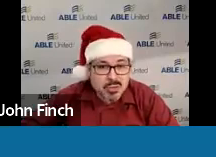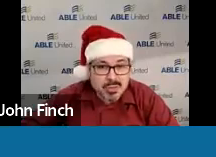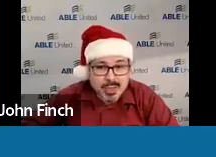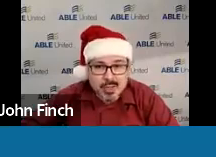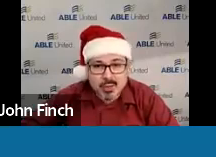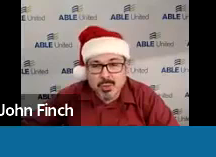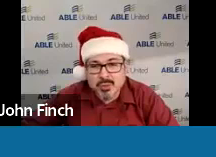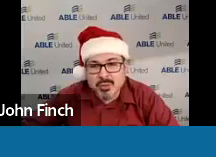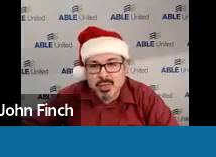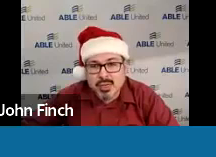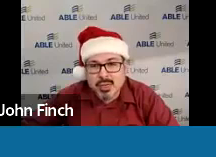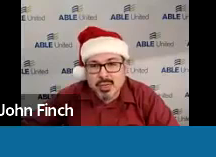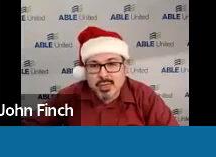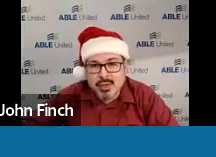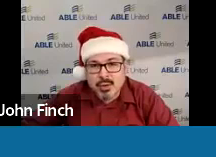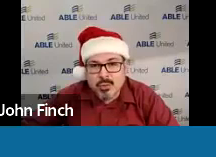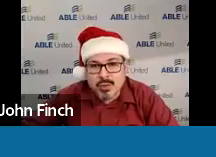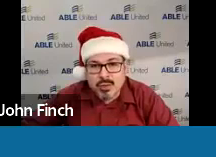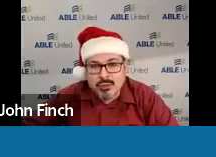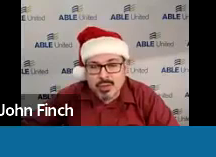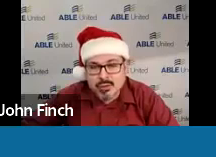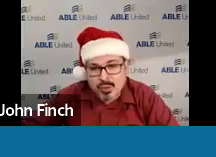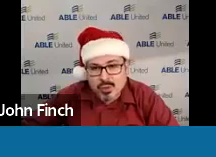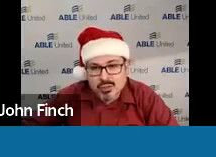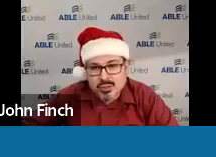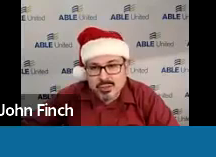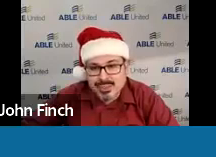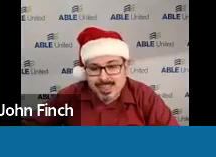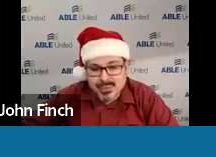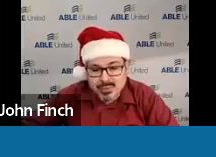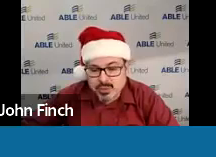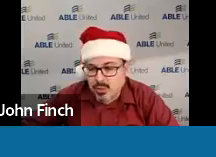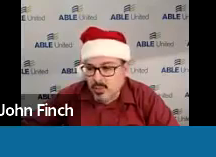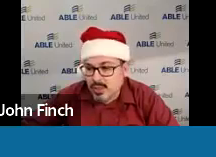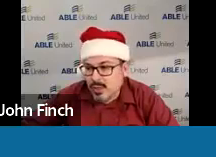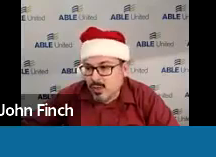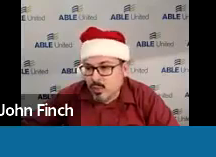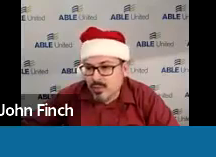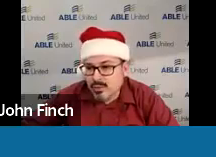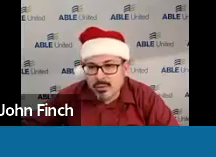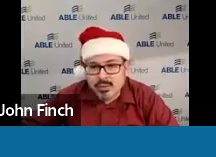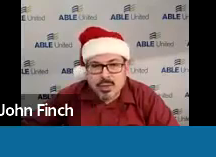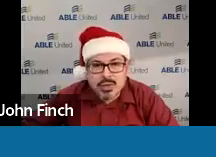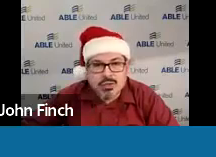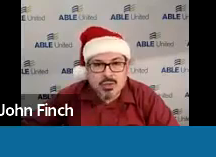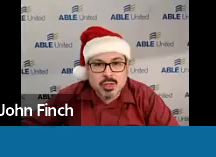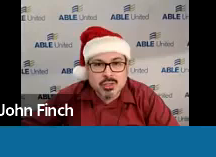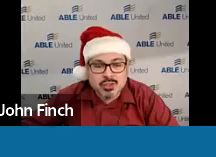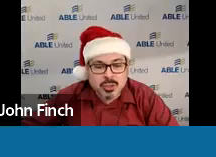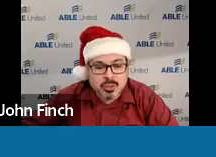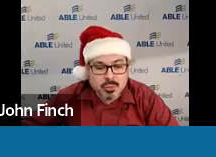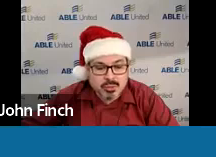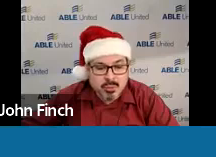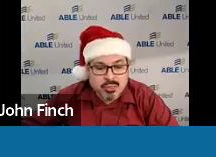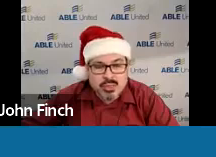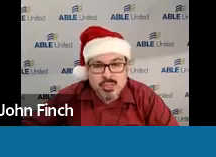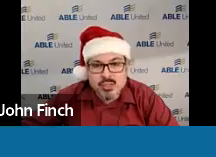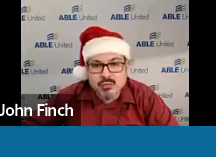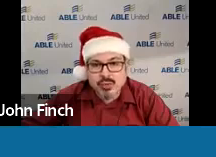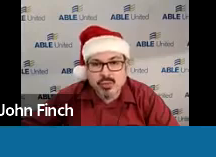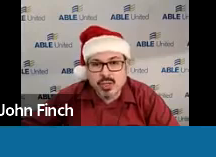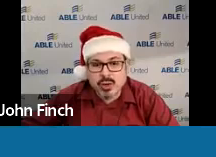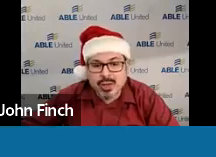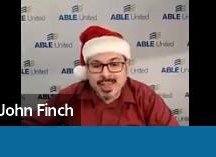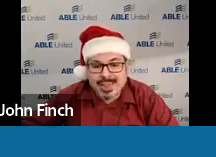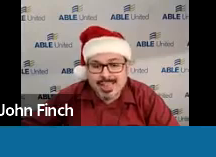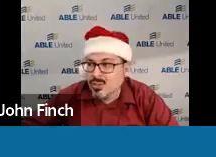and an actual account holder, and then hopefully leave time for questions and answers. So if I don't answer your question during the brief